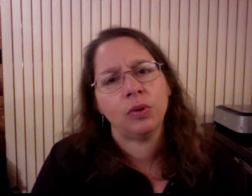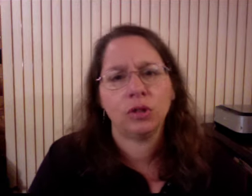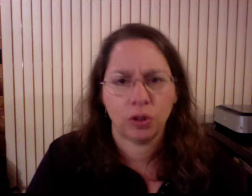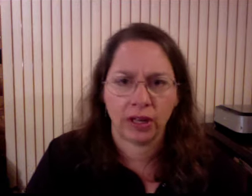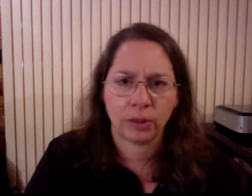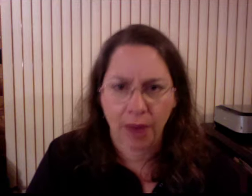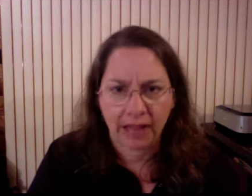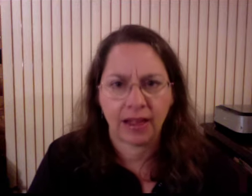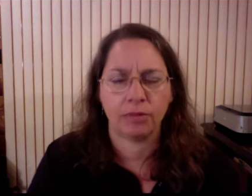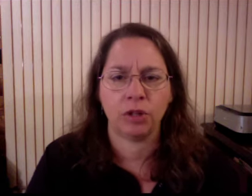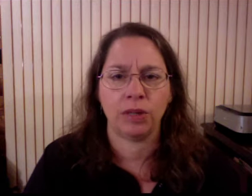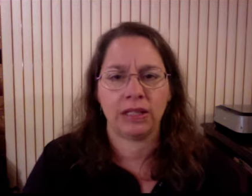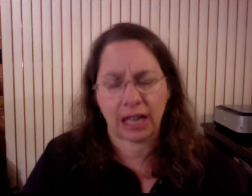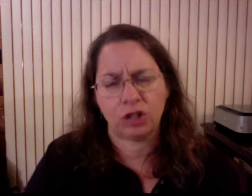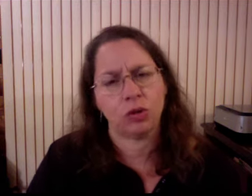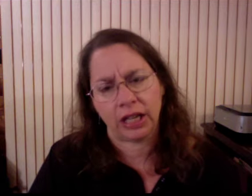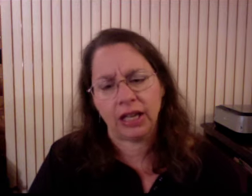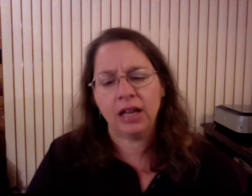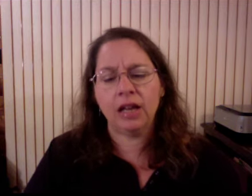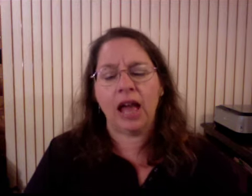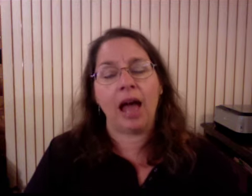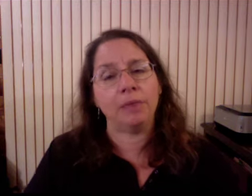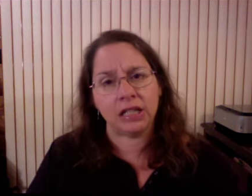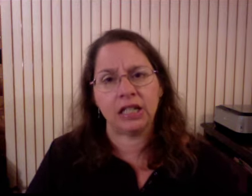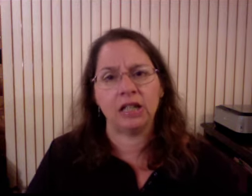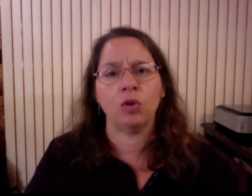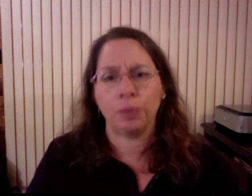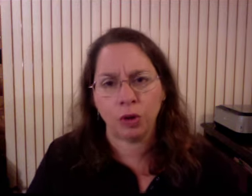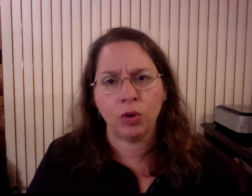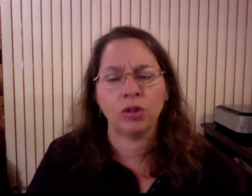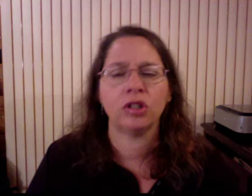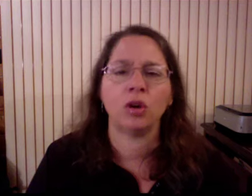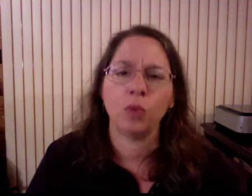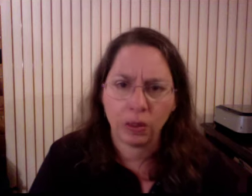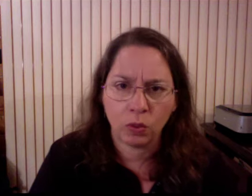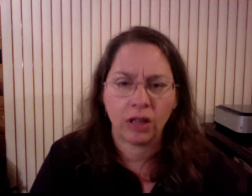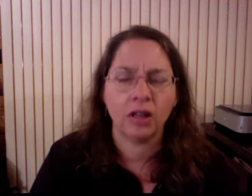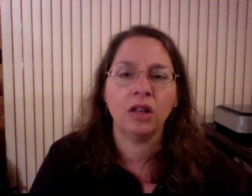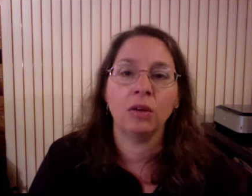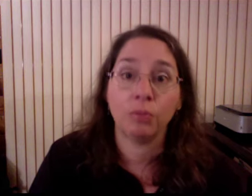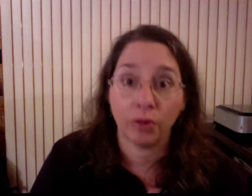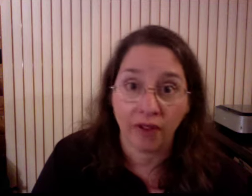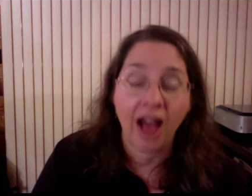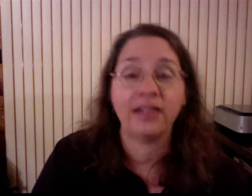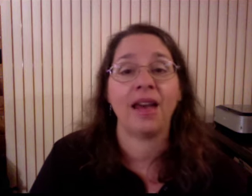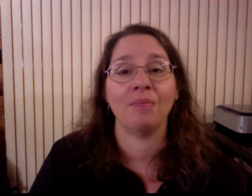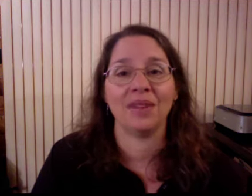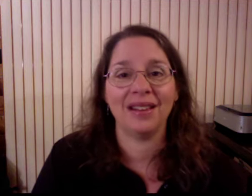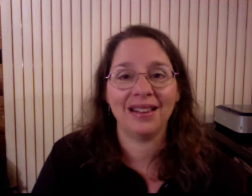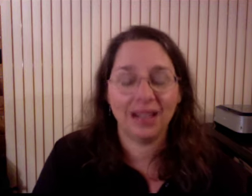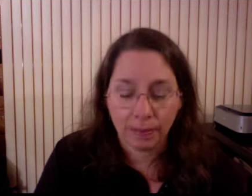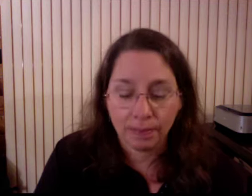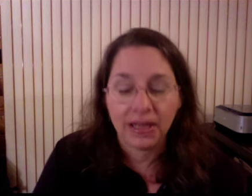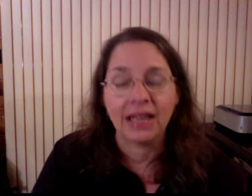to expect them to be sexually abstinent or pure, so we will provide them the means